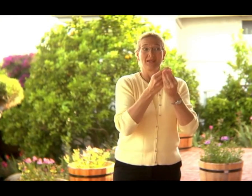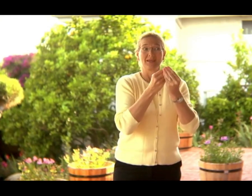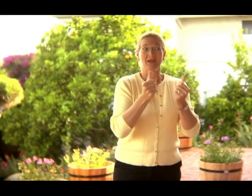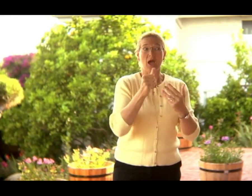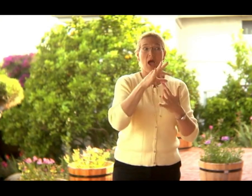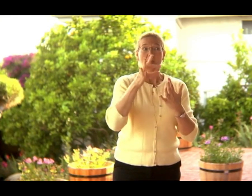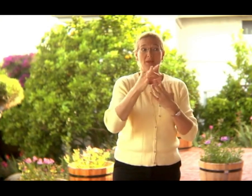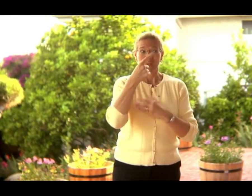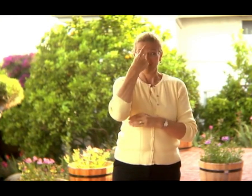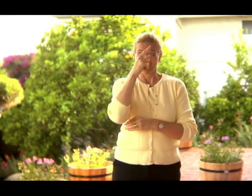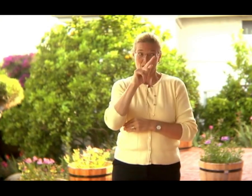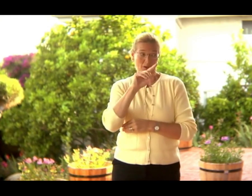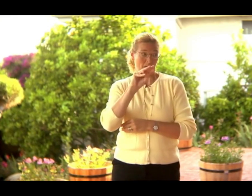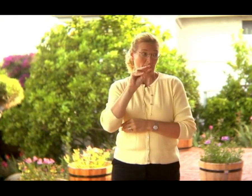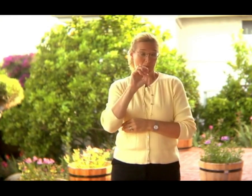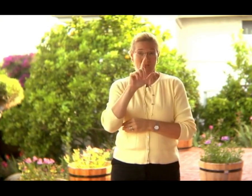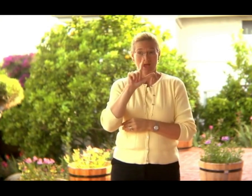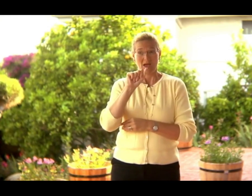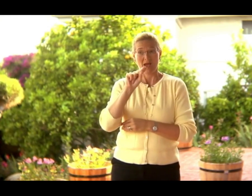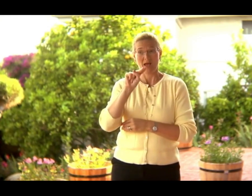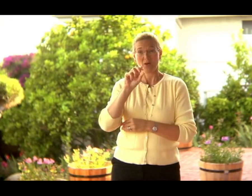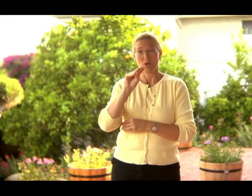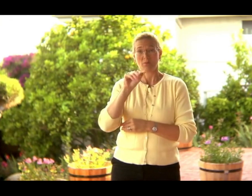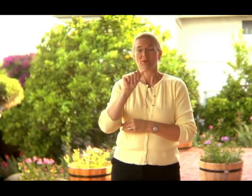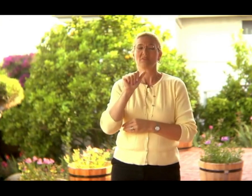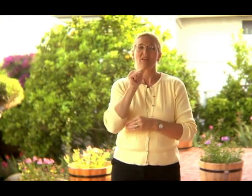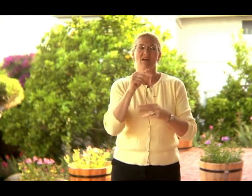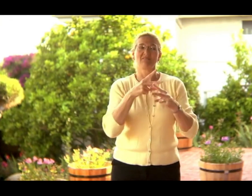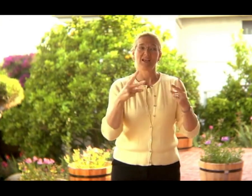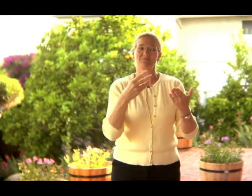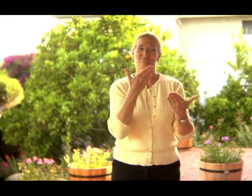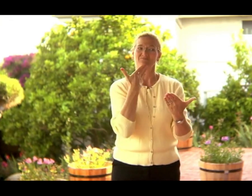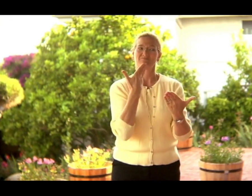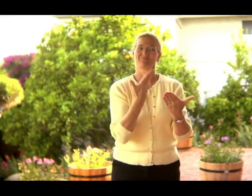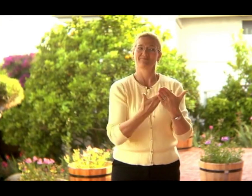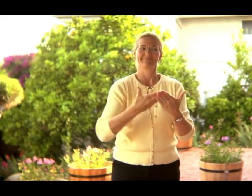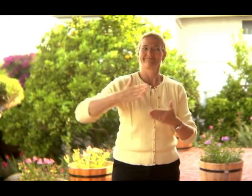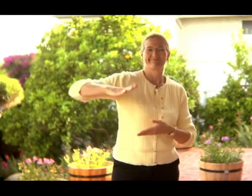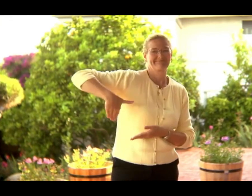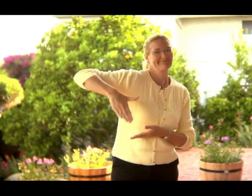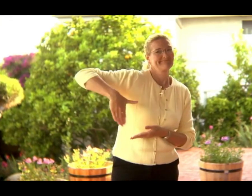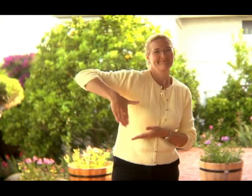However, the chemotherapy treatment options for melanoma are not yet very effective.